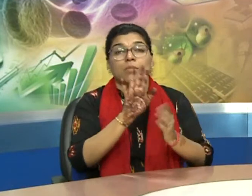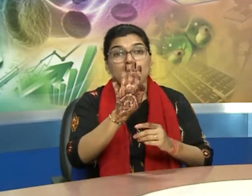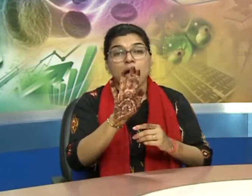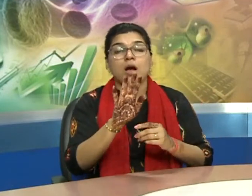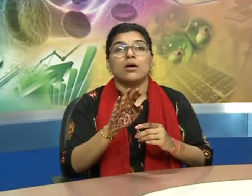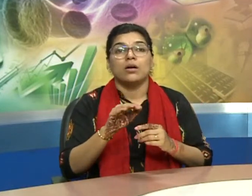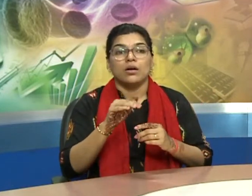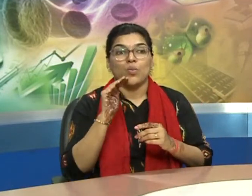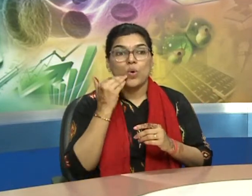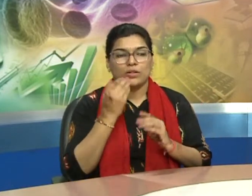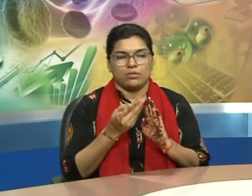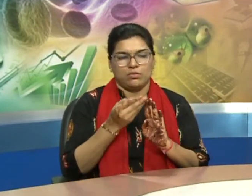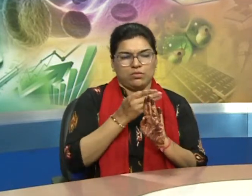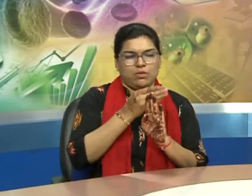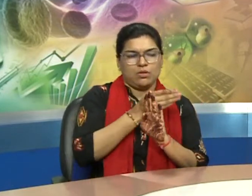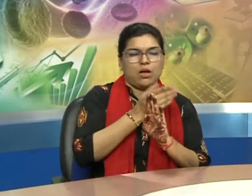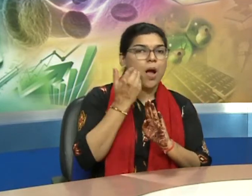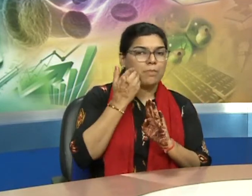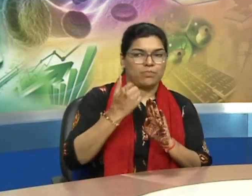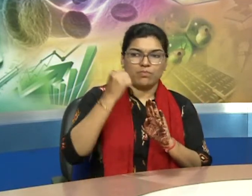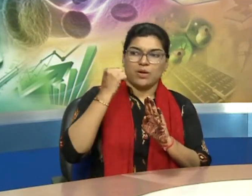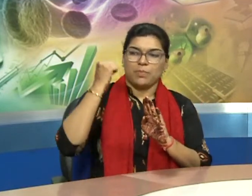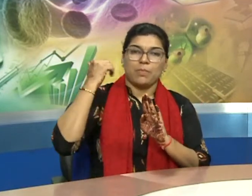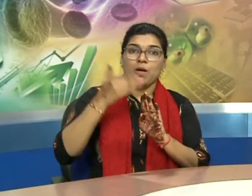sometimes there are quarterly periodicals, sometimes there are